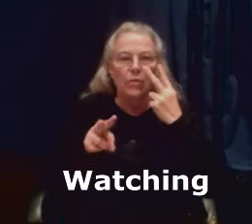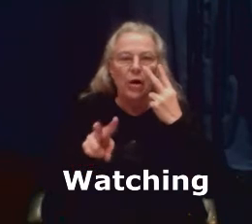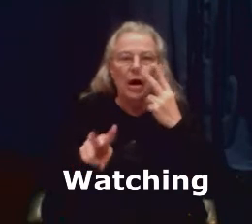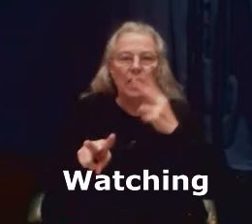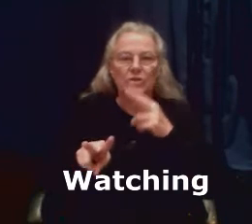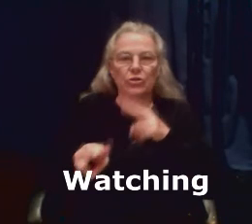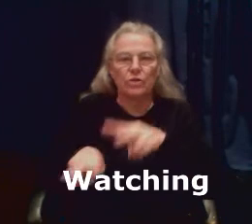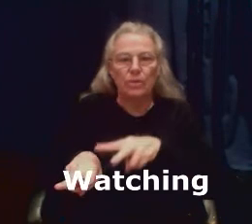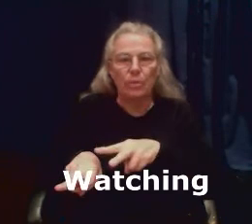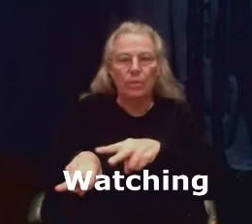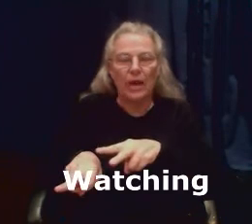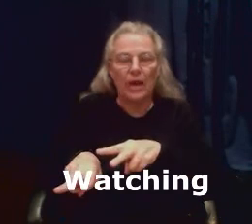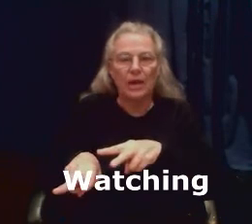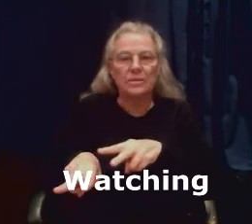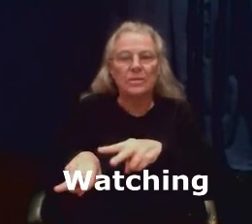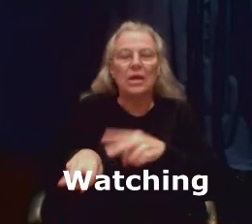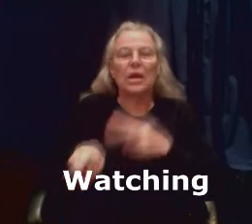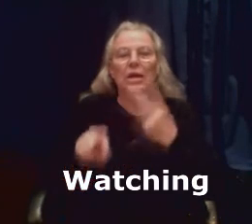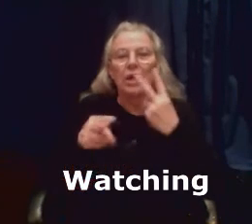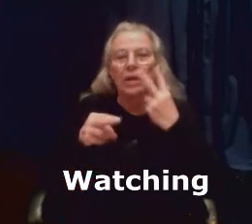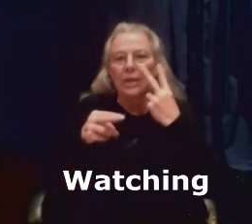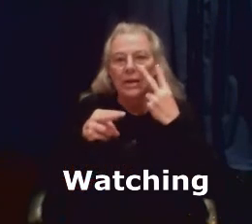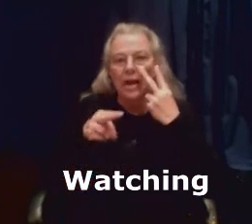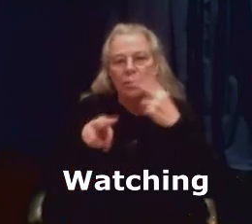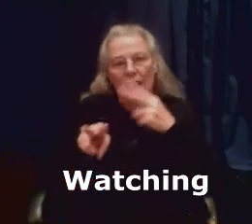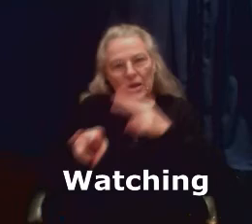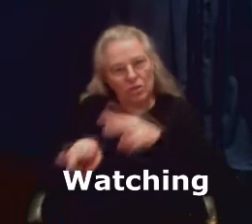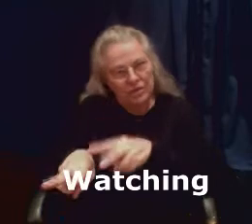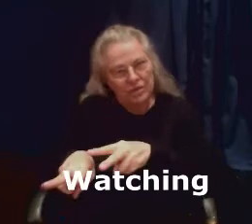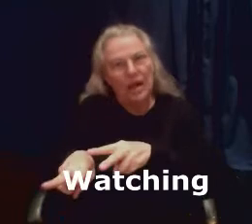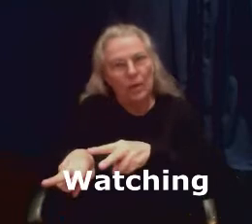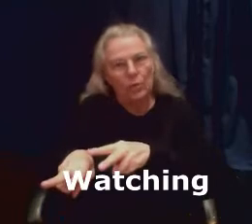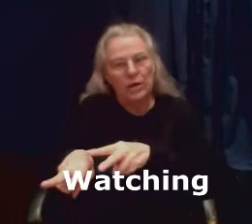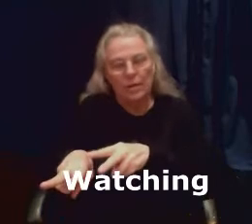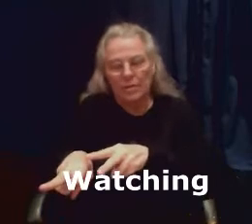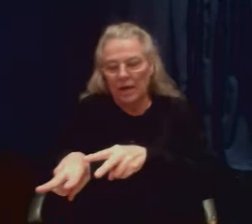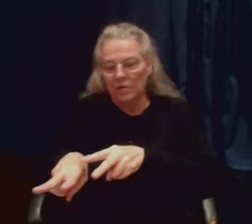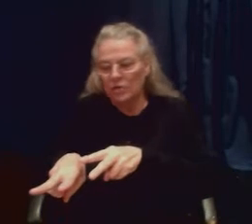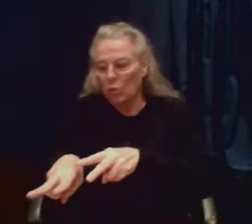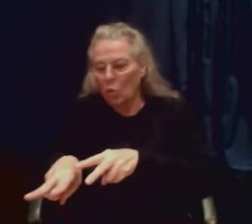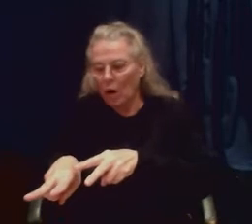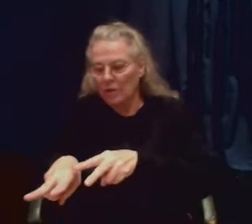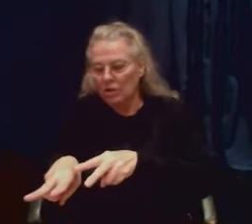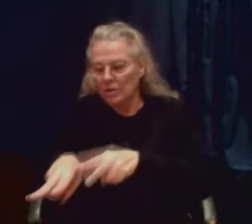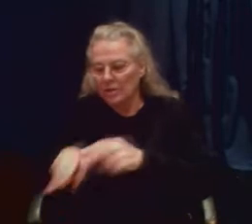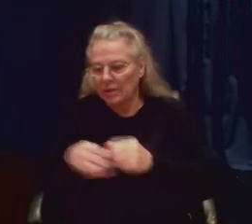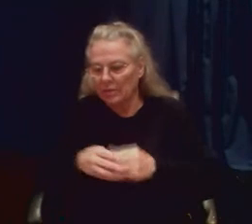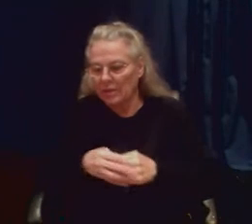your eyes, using both hands coming down as your sight would come down to watch something.